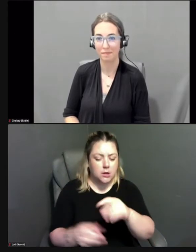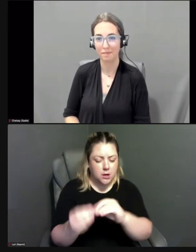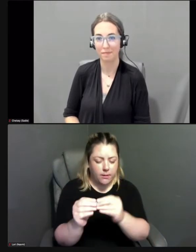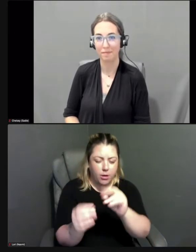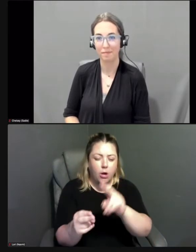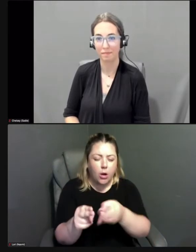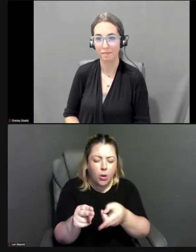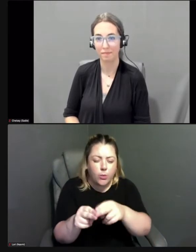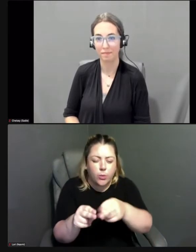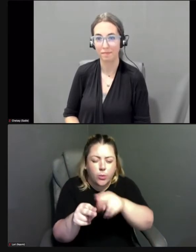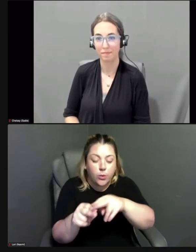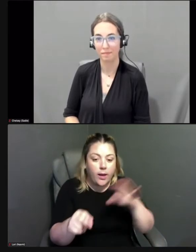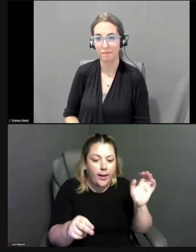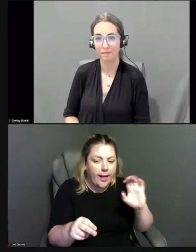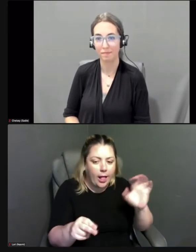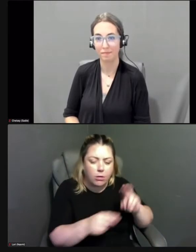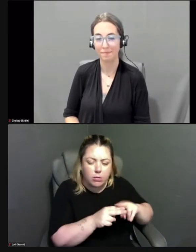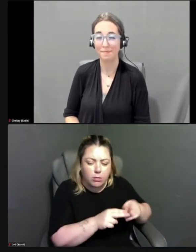Super healthy, obviously.